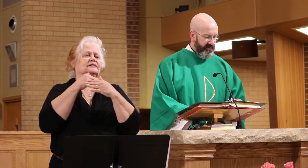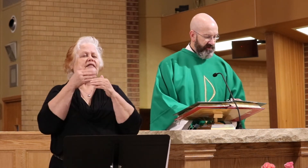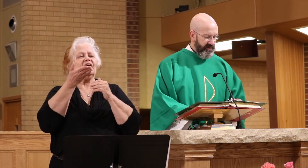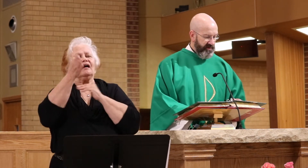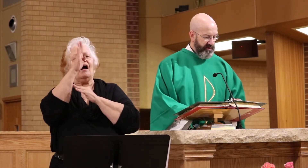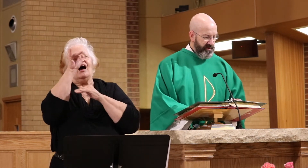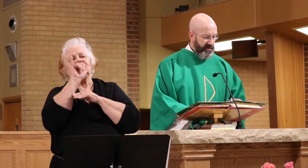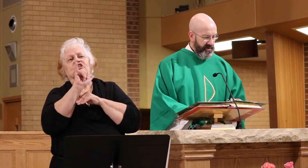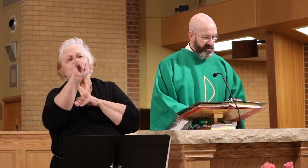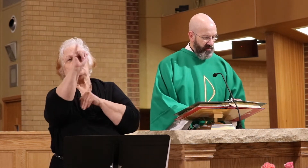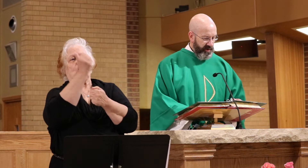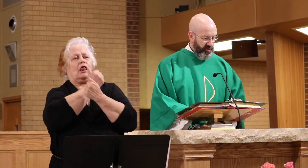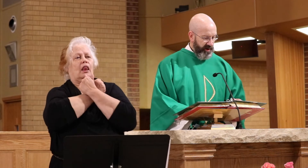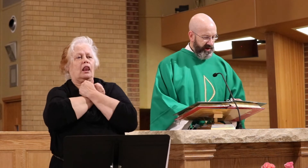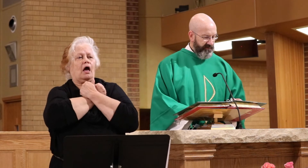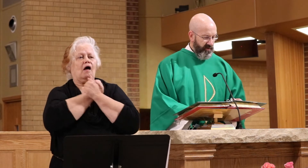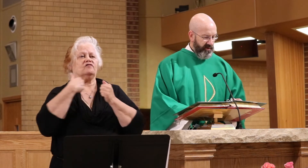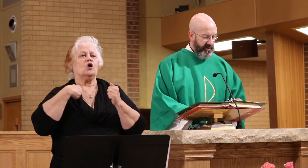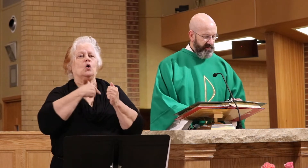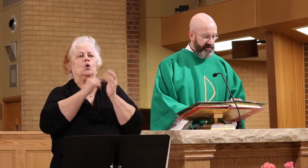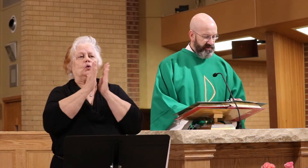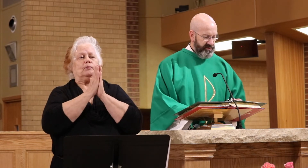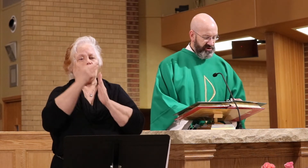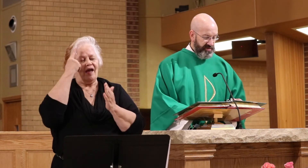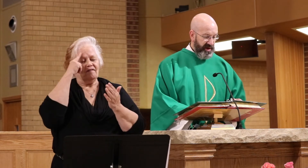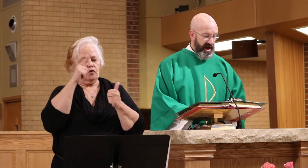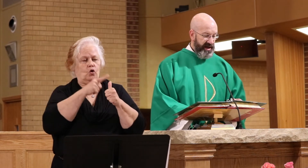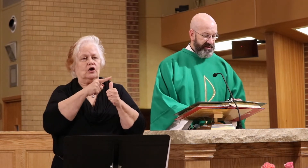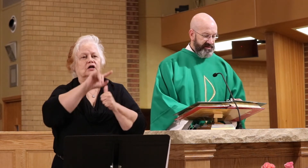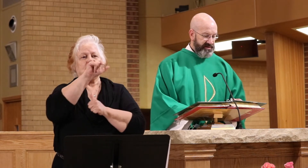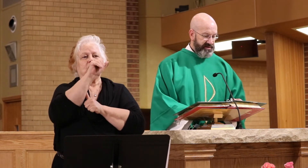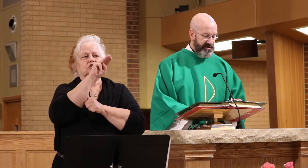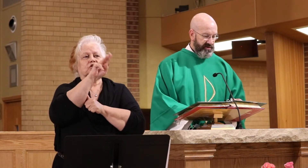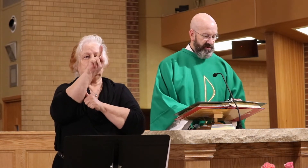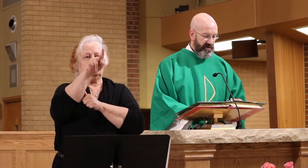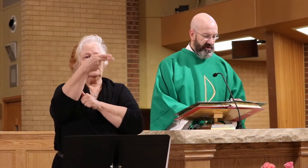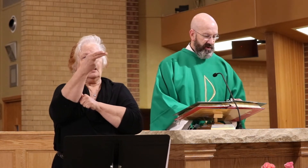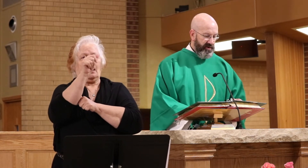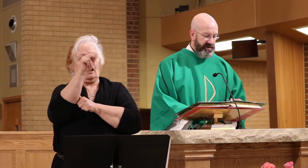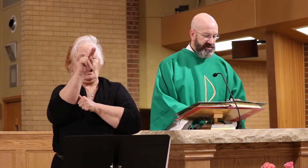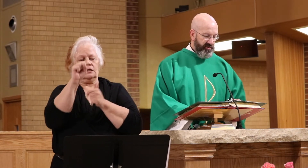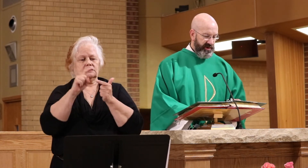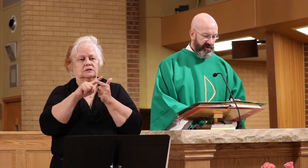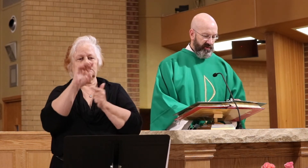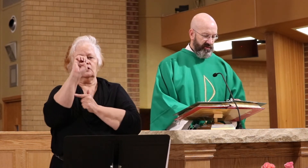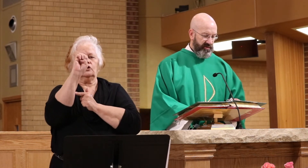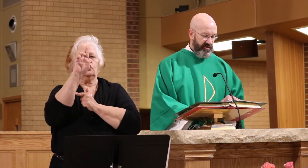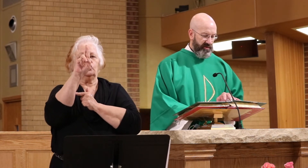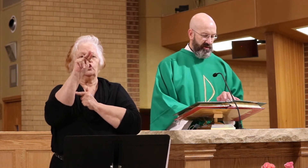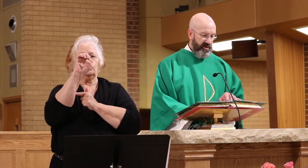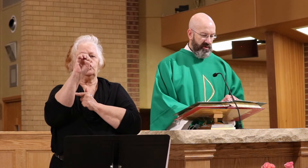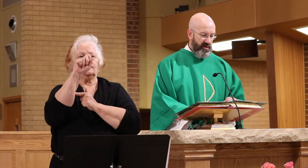eternal love. We pray for Jim Kahns, Ernest